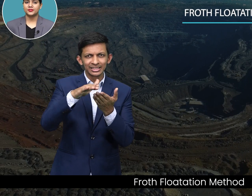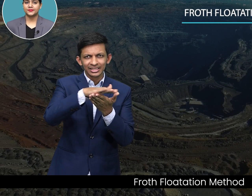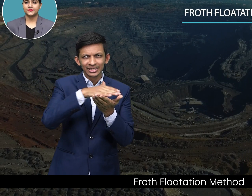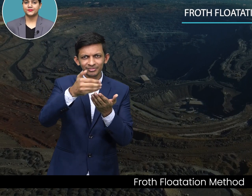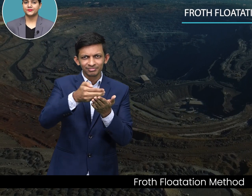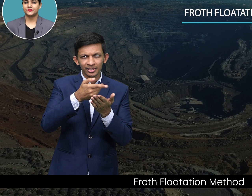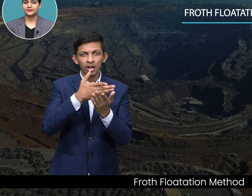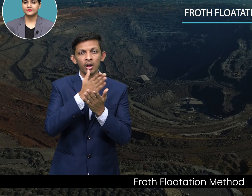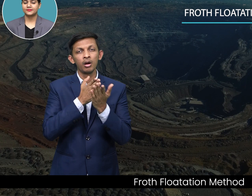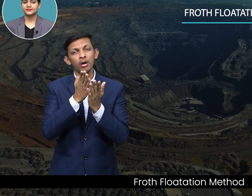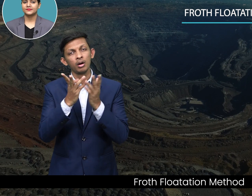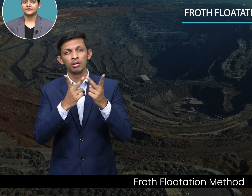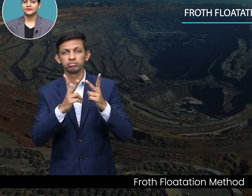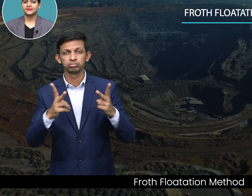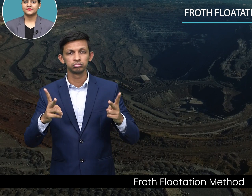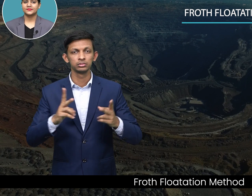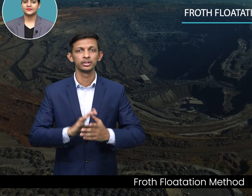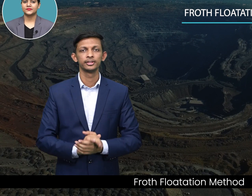method.